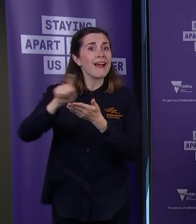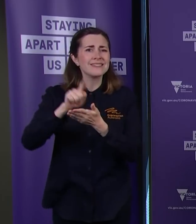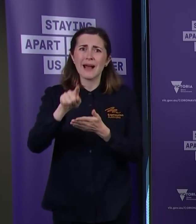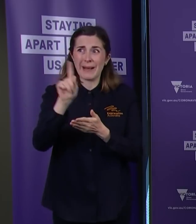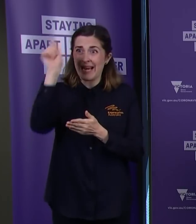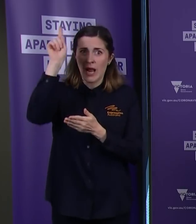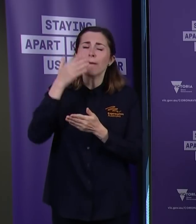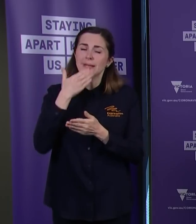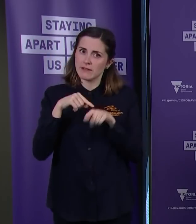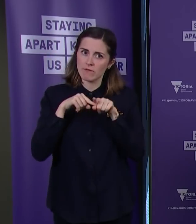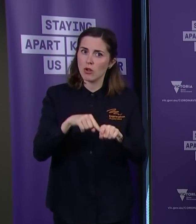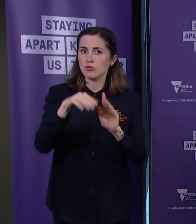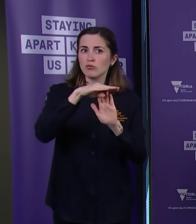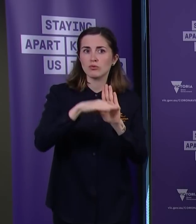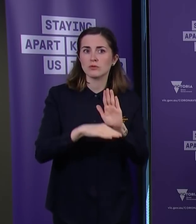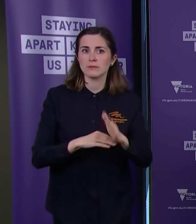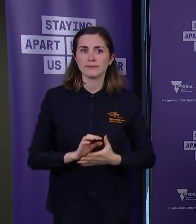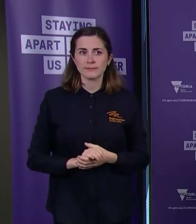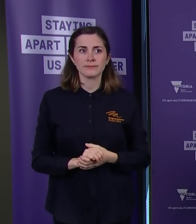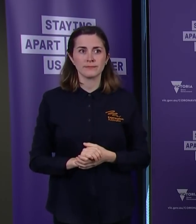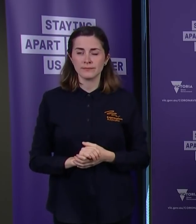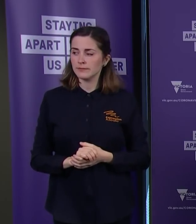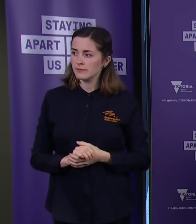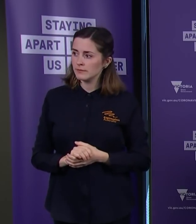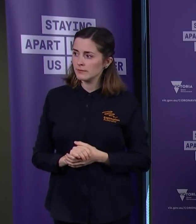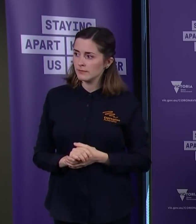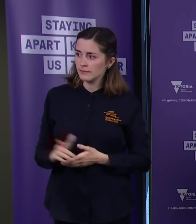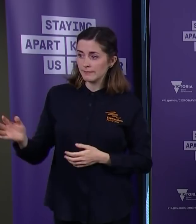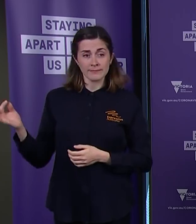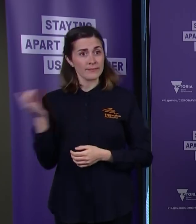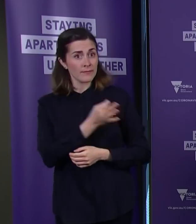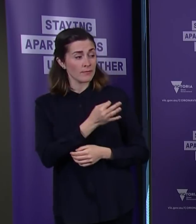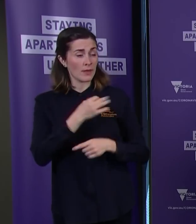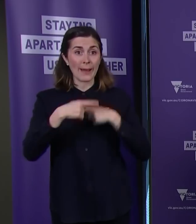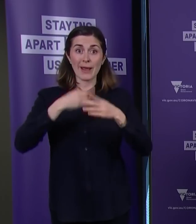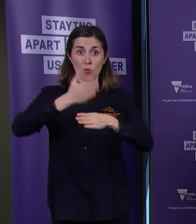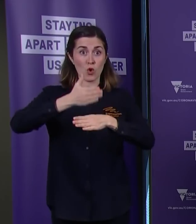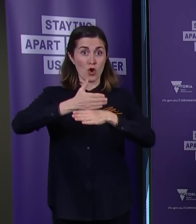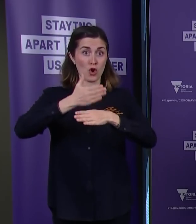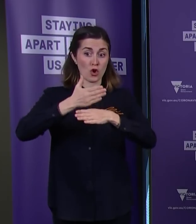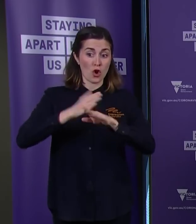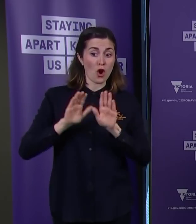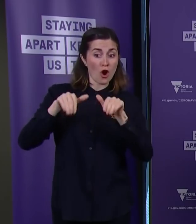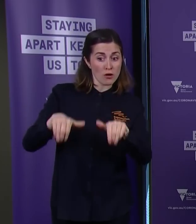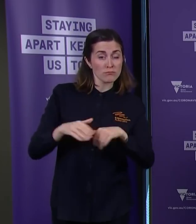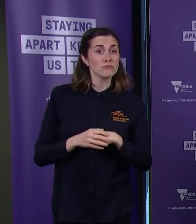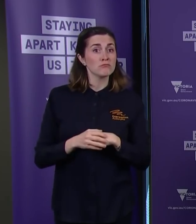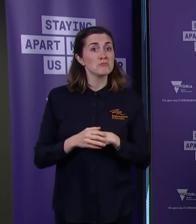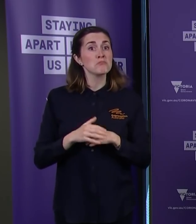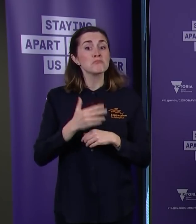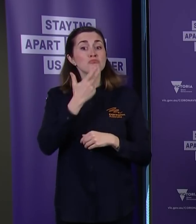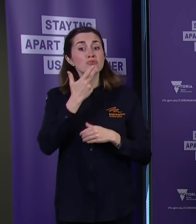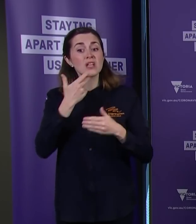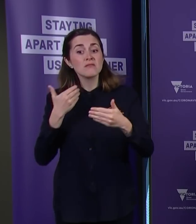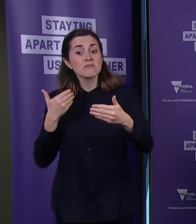rules. Just on working from home, if we do carry on a staggered workforce or partially working from